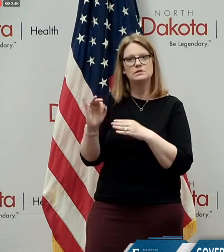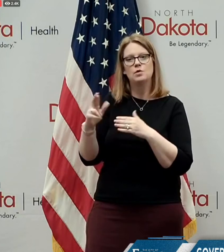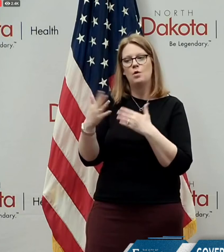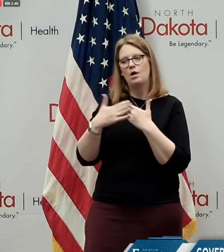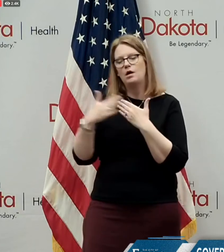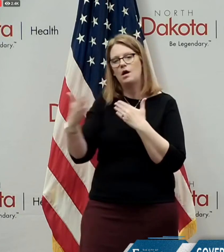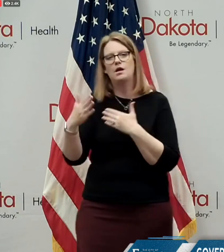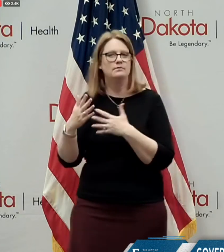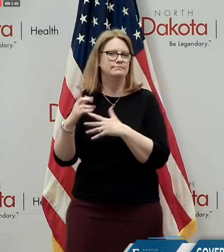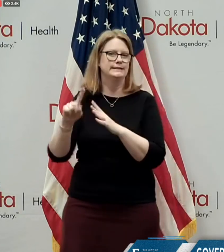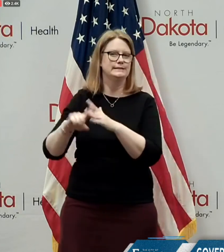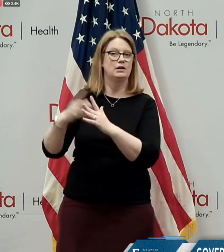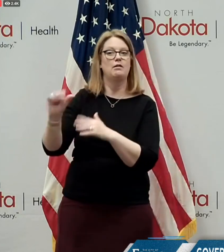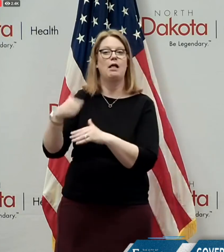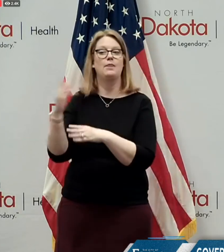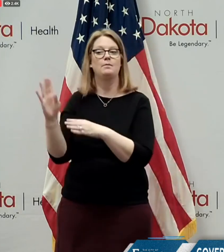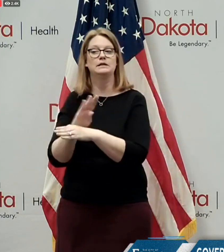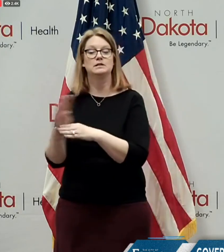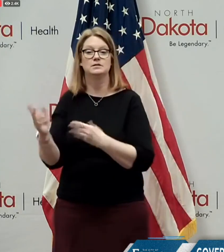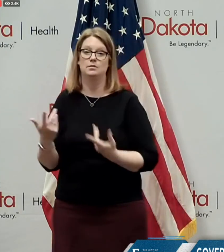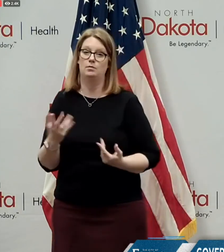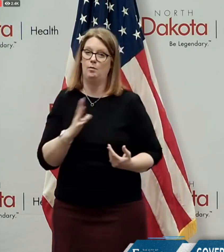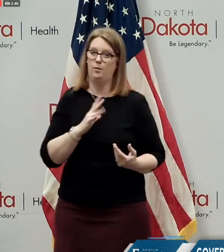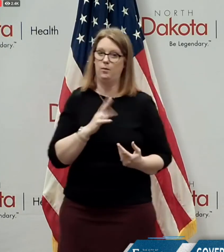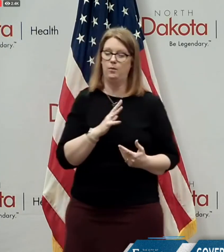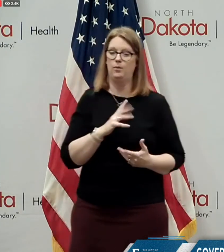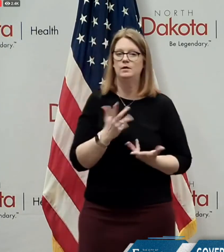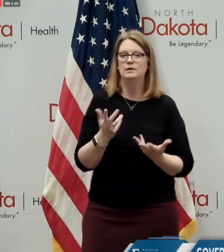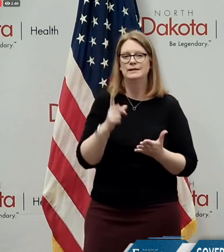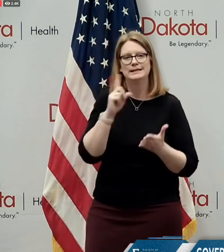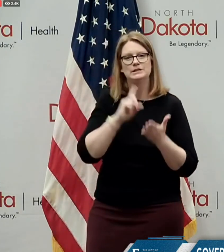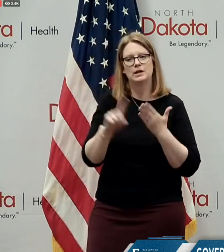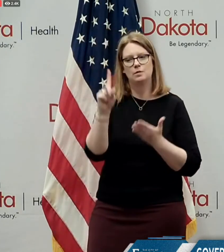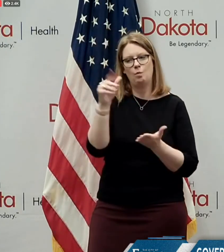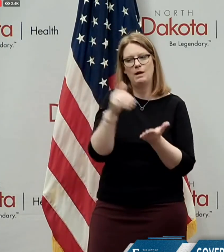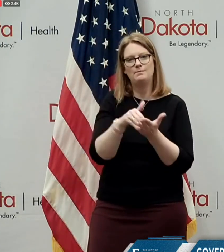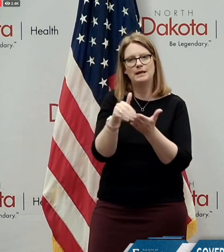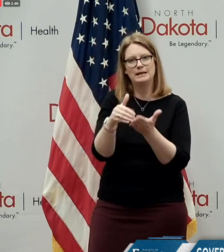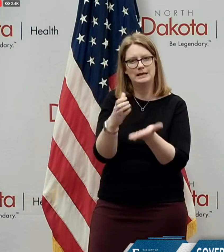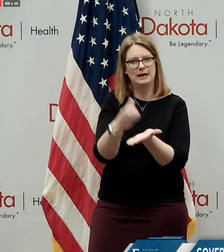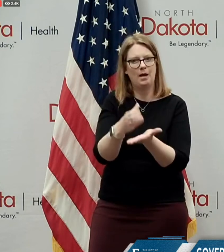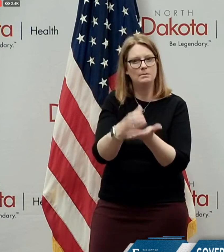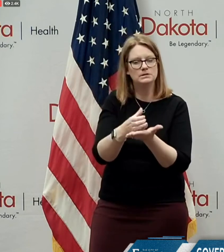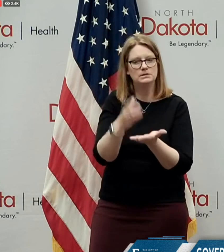other businesses. And we encourage everyone to go check out the 1 Million Cups,